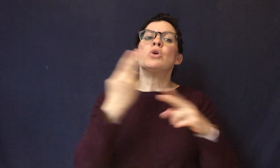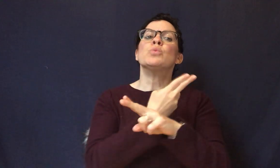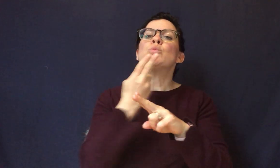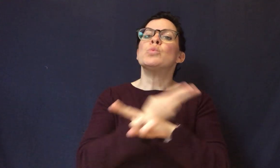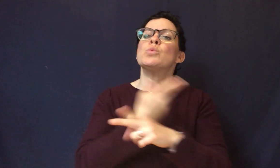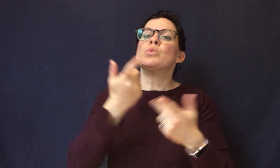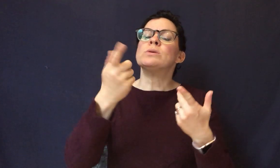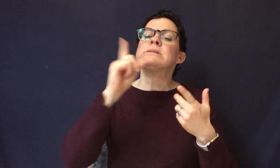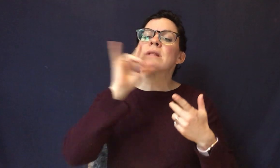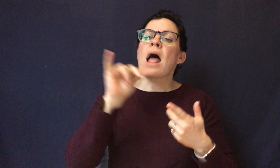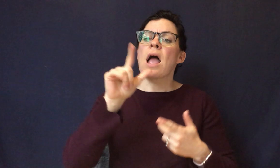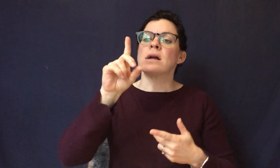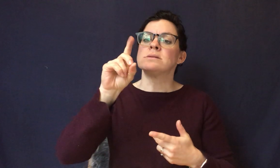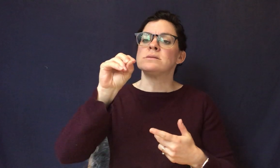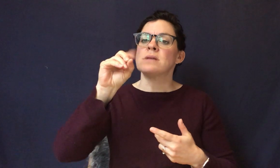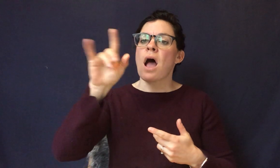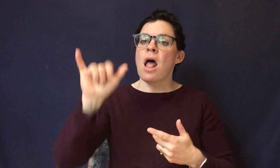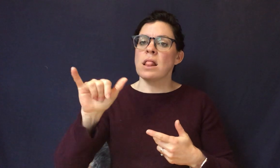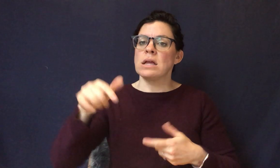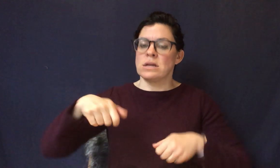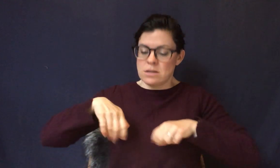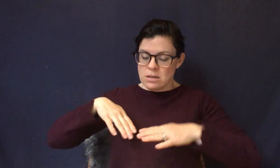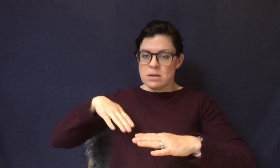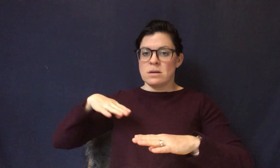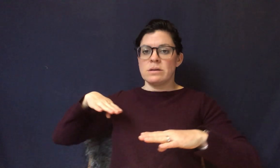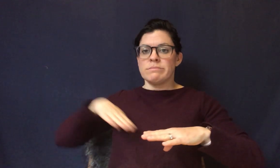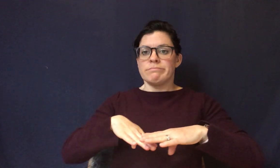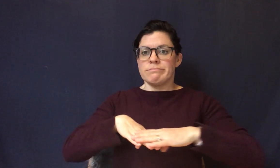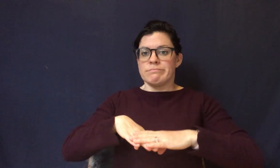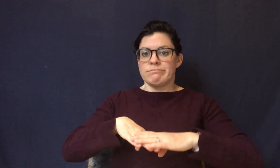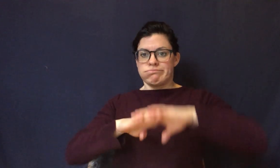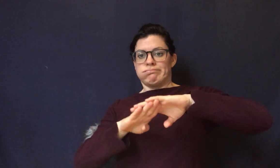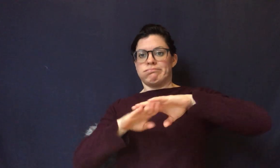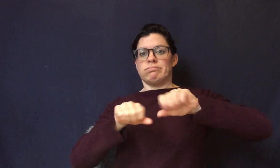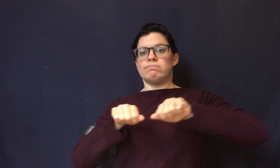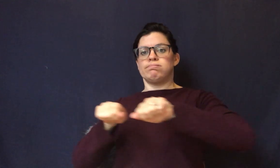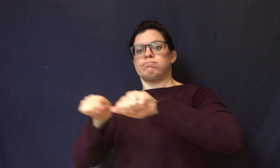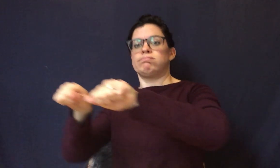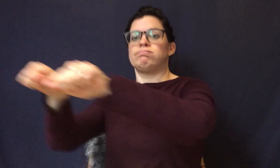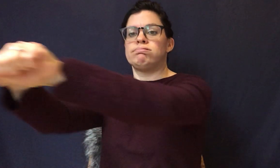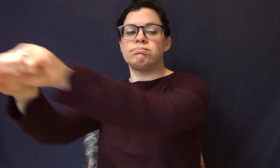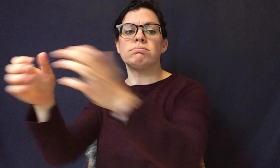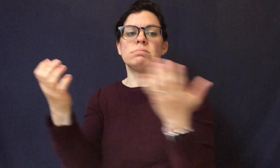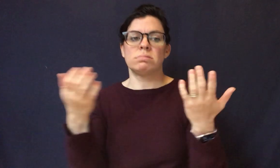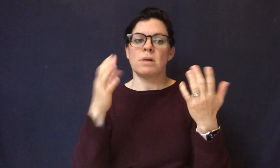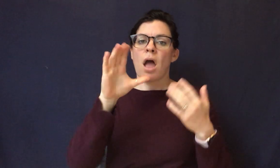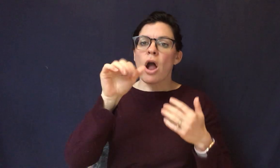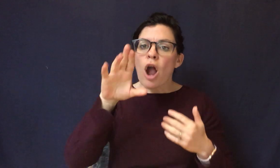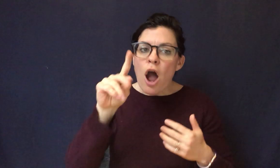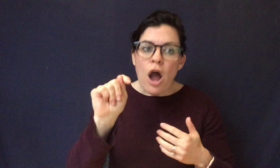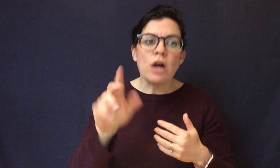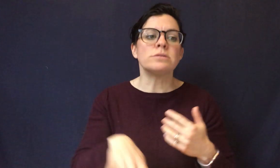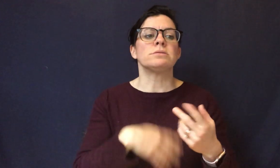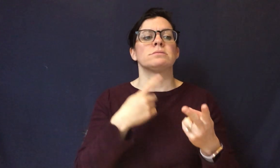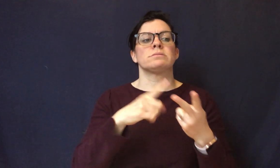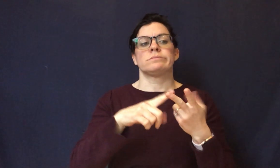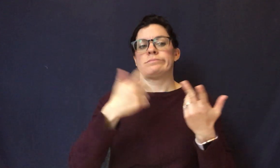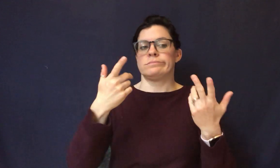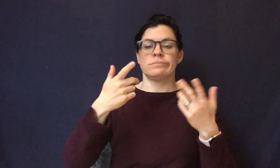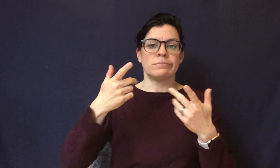up. Maybe you put a chain around it and you pull it up on a hoist. There's different ways of doing that. So make sure that you